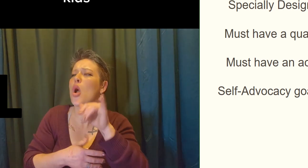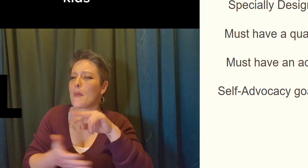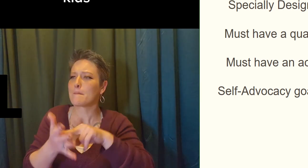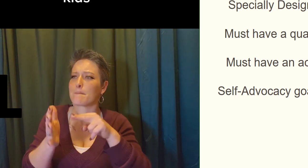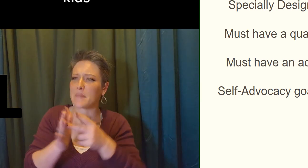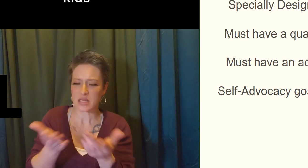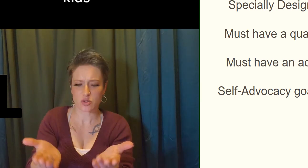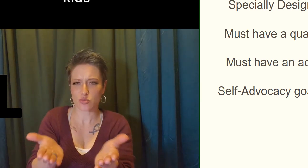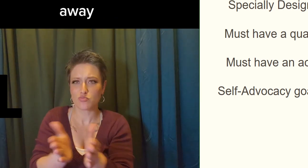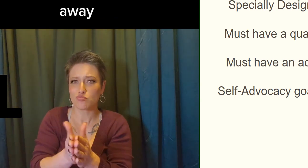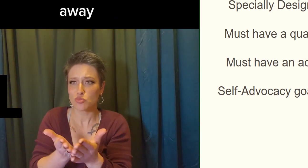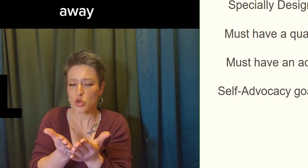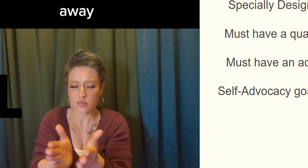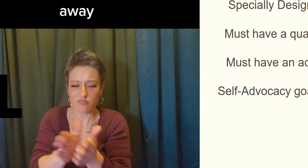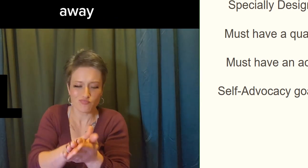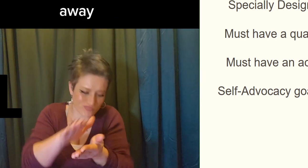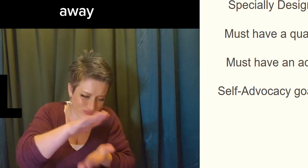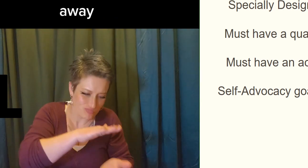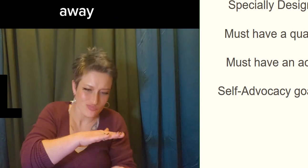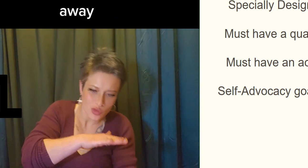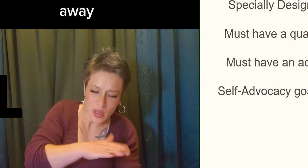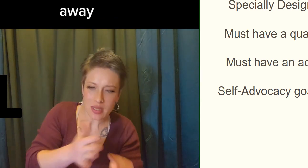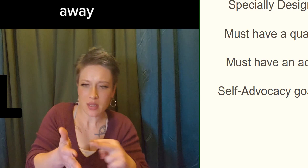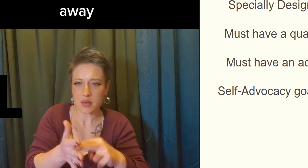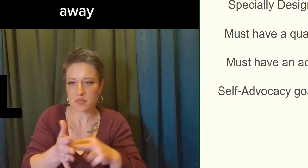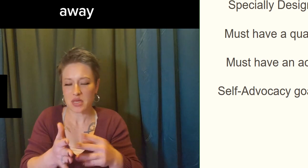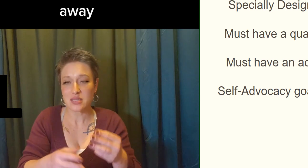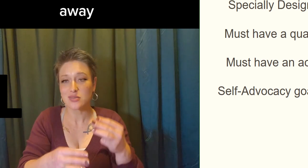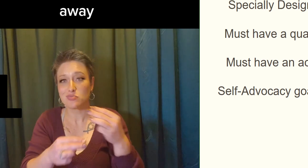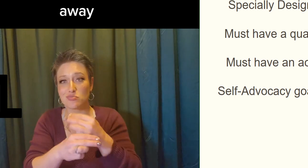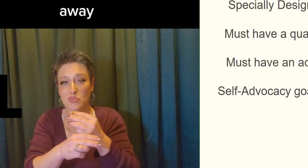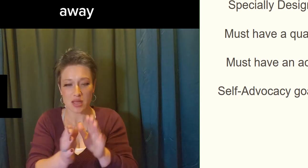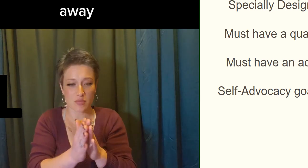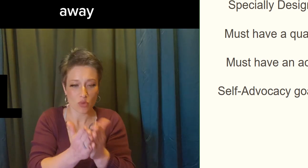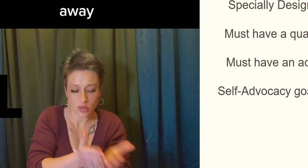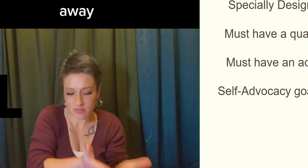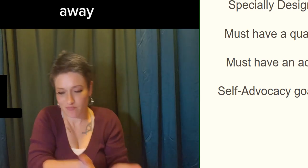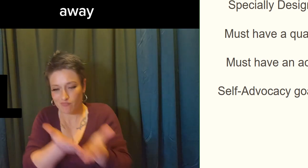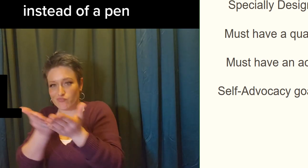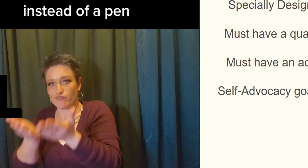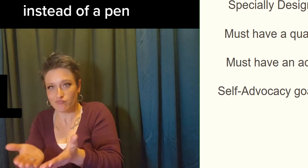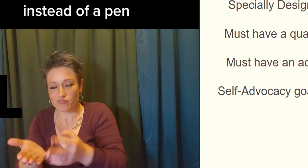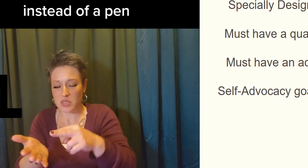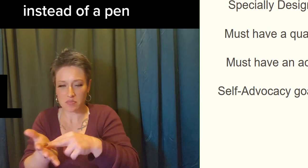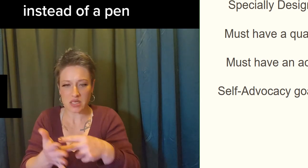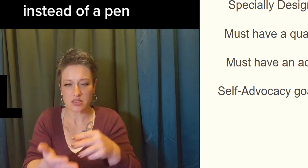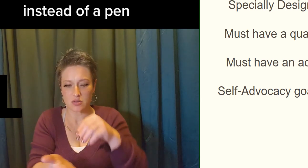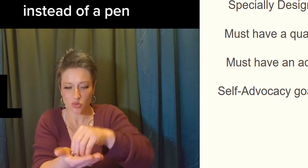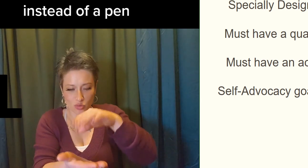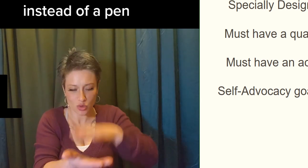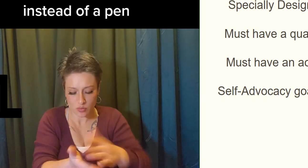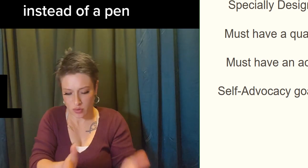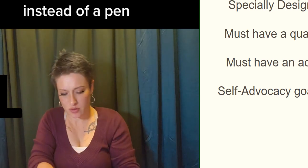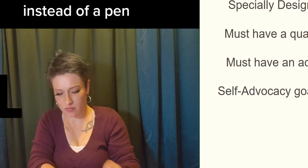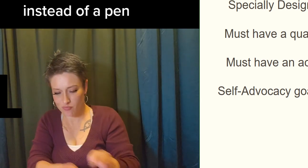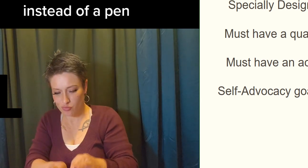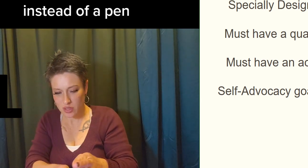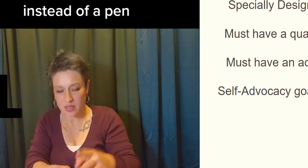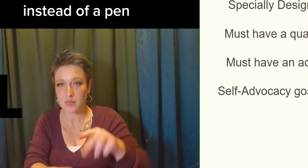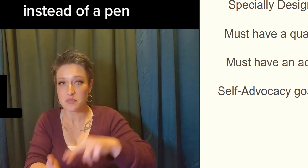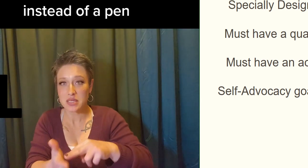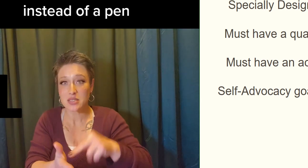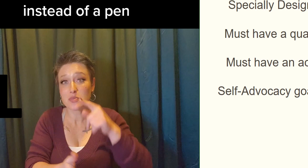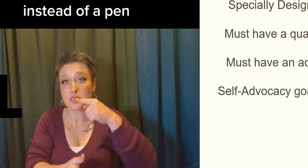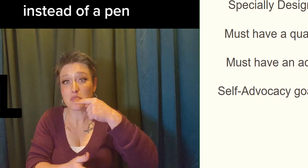hearing kids, oh yeah, that means I close the math book and I put it away, and it means I bring out the